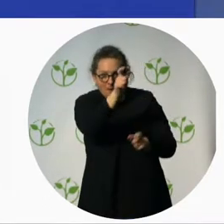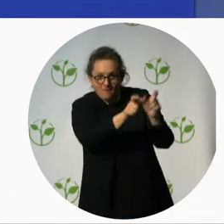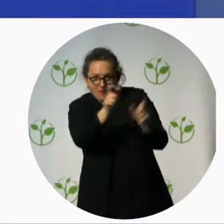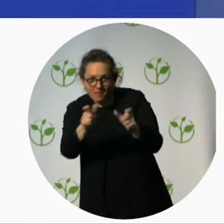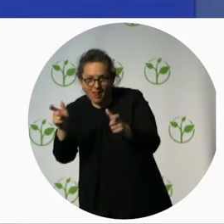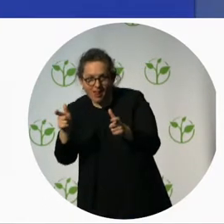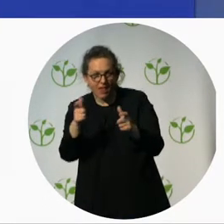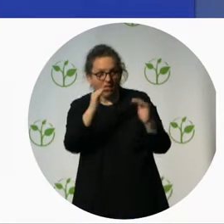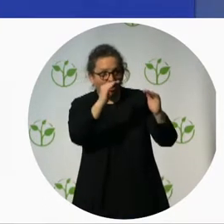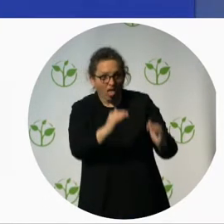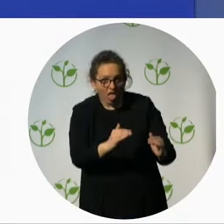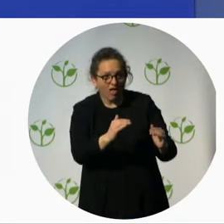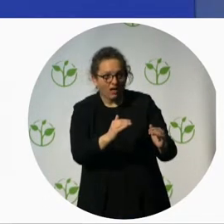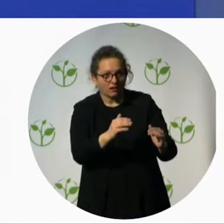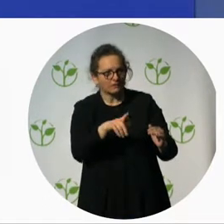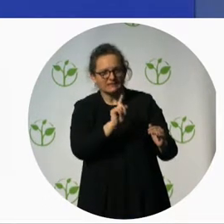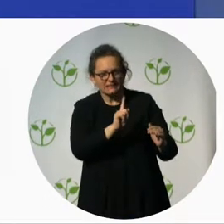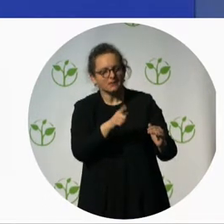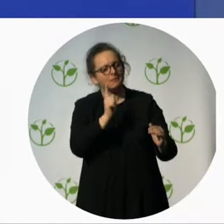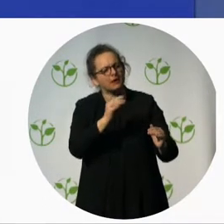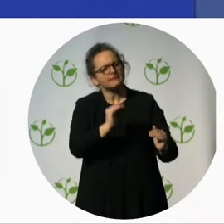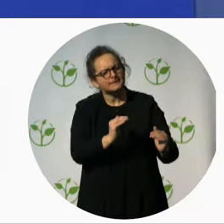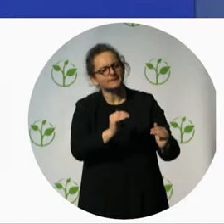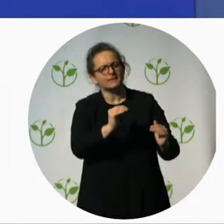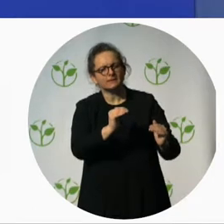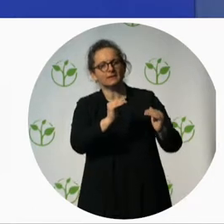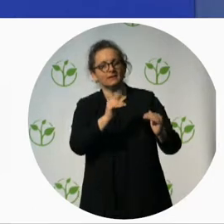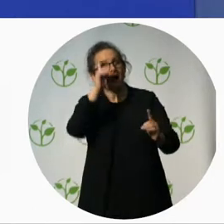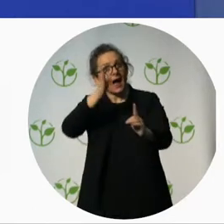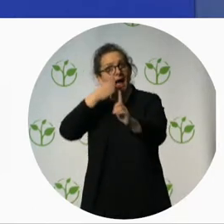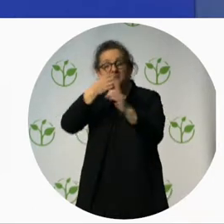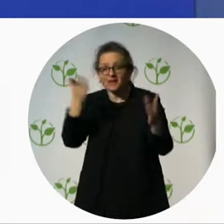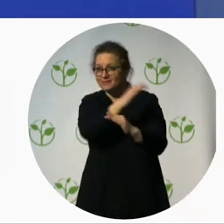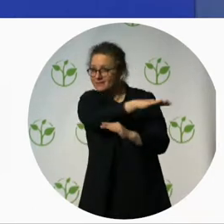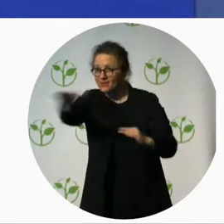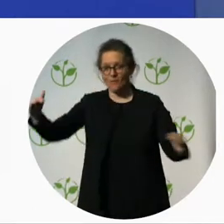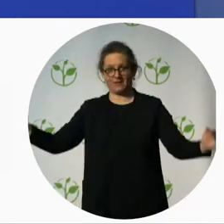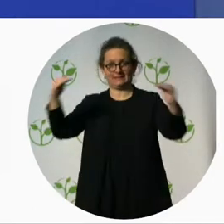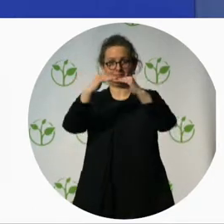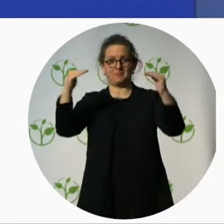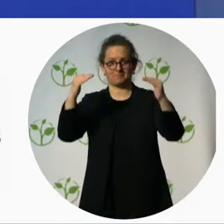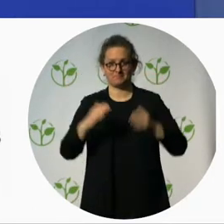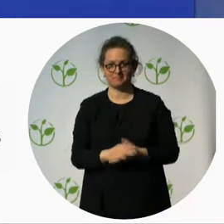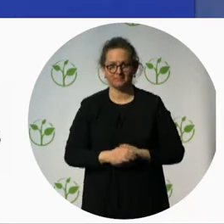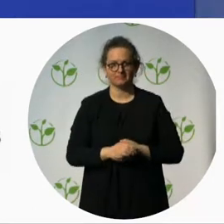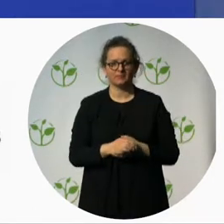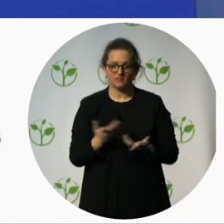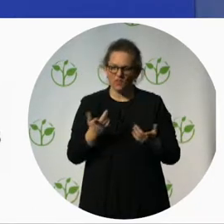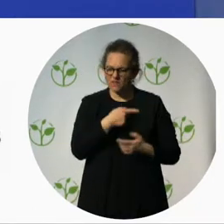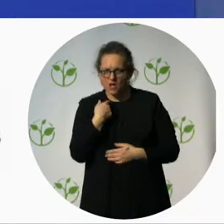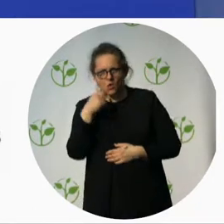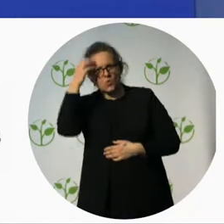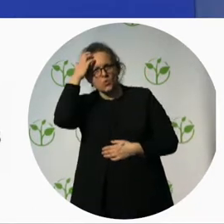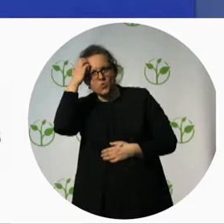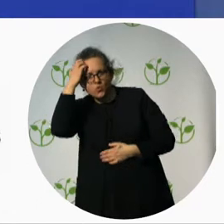challenge? I pose to you that the challenge is the full realization of the rights of persons with disabilities,